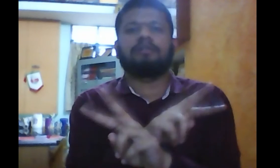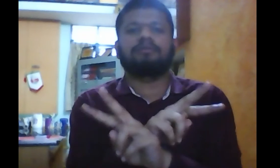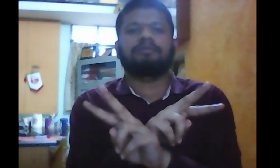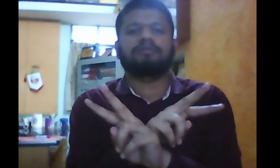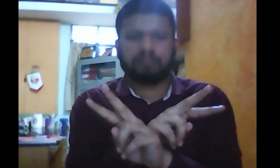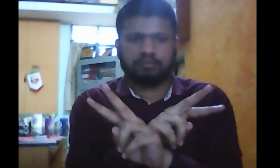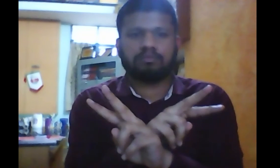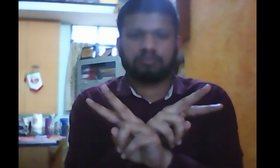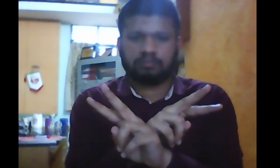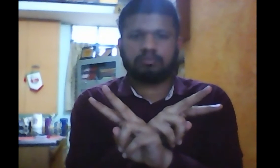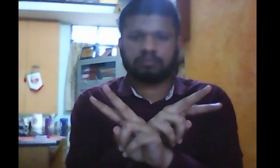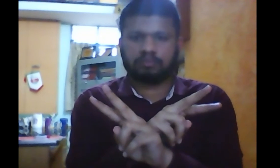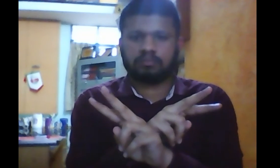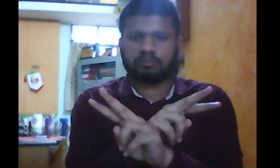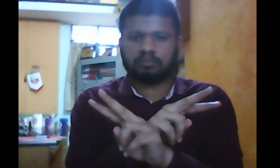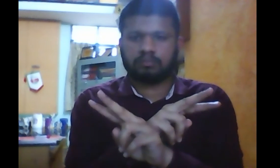So the questions always comes at the end.